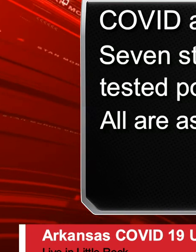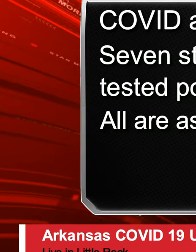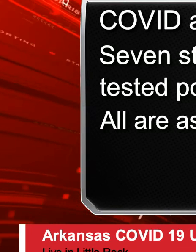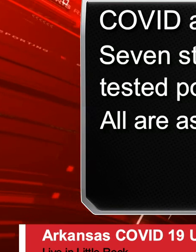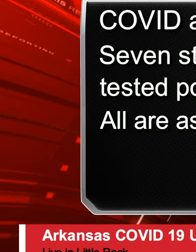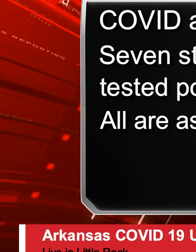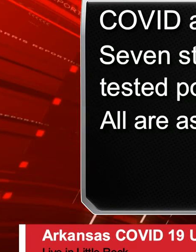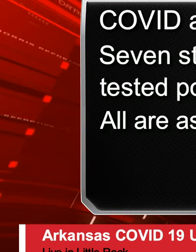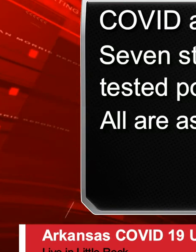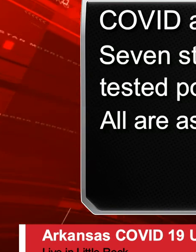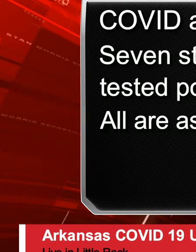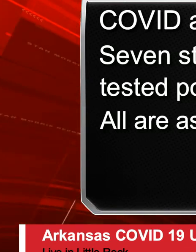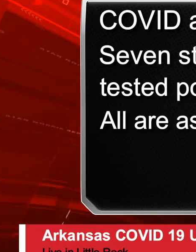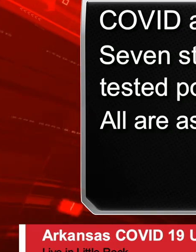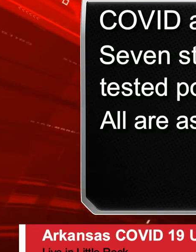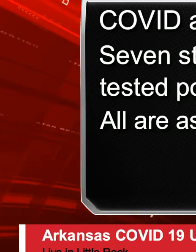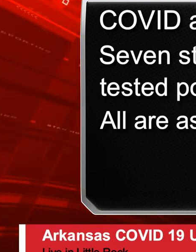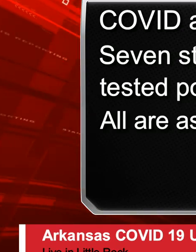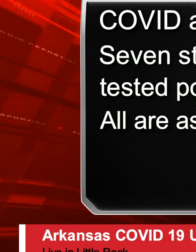protesting.